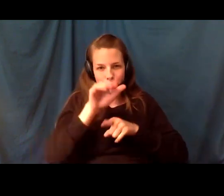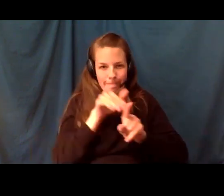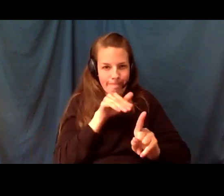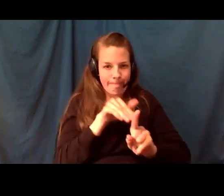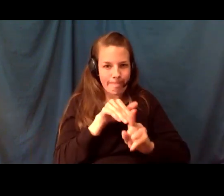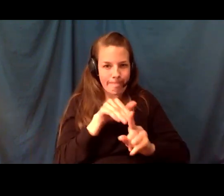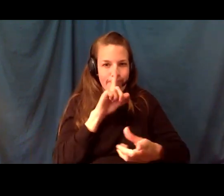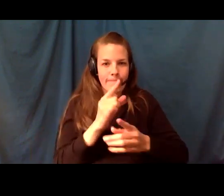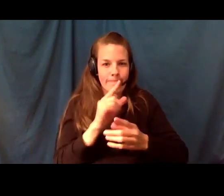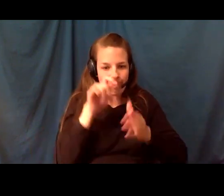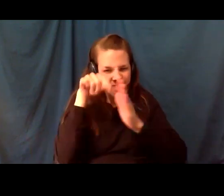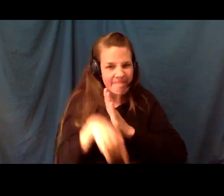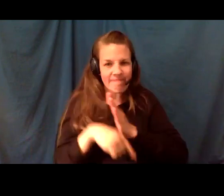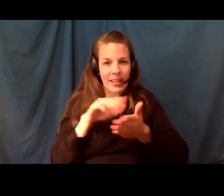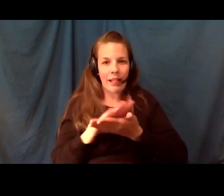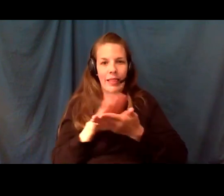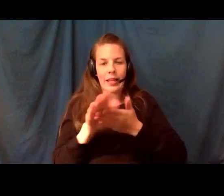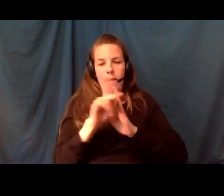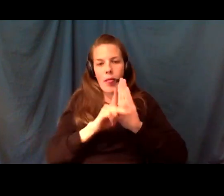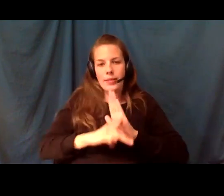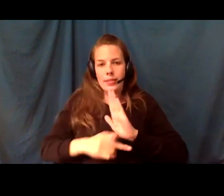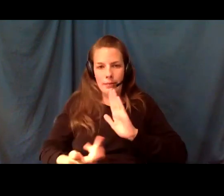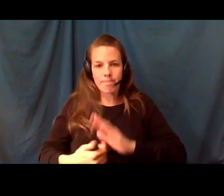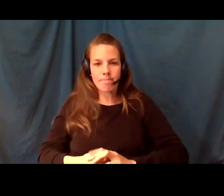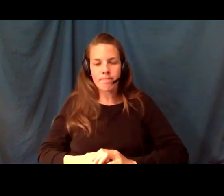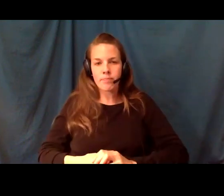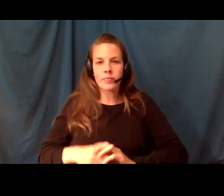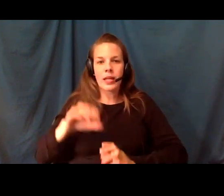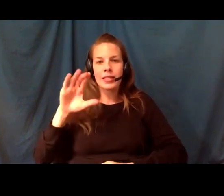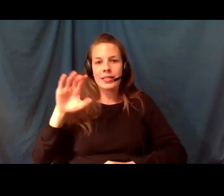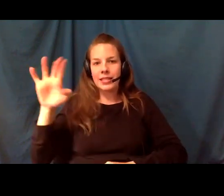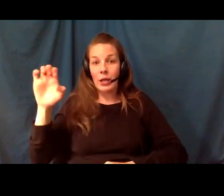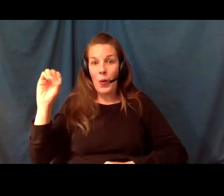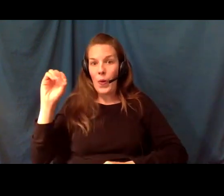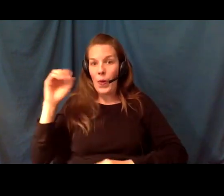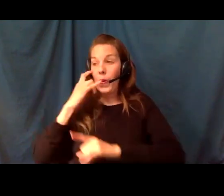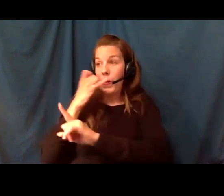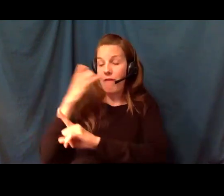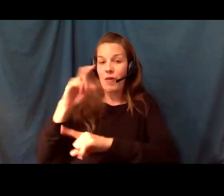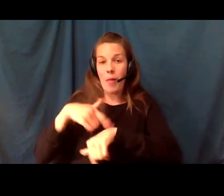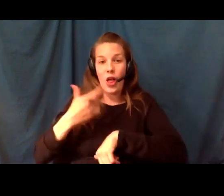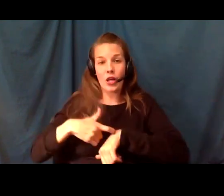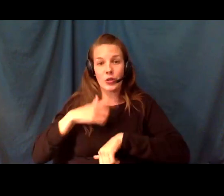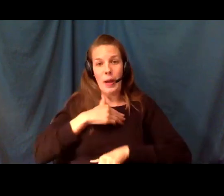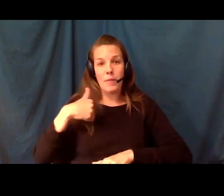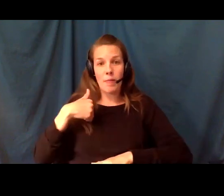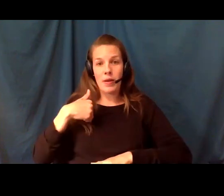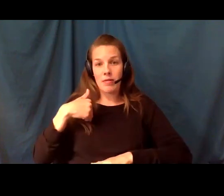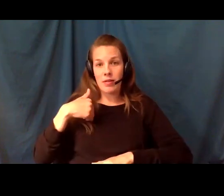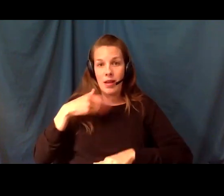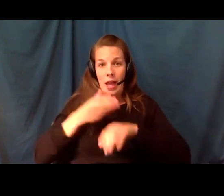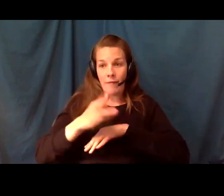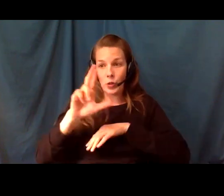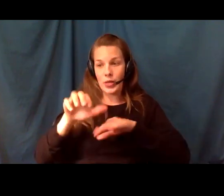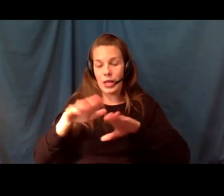rigorous cleaning procedures that we have in place. Our CEO received a phone call from a long-term member not long after our